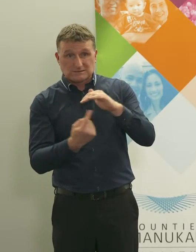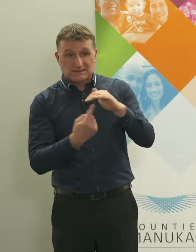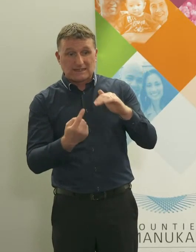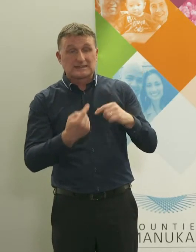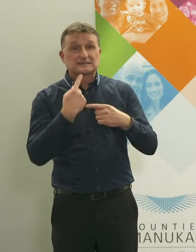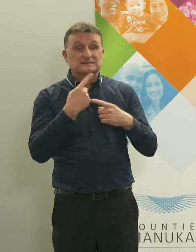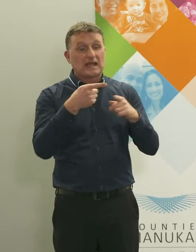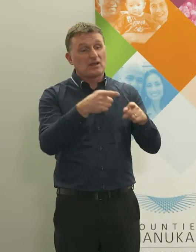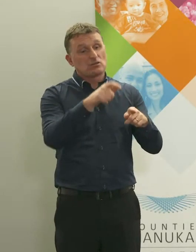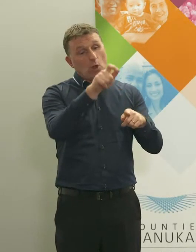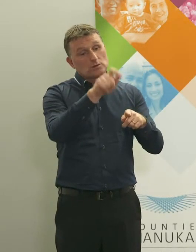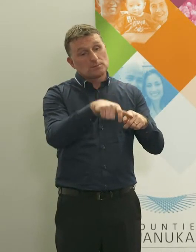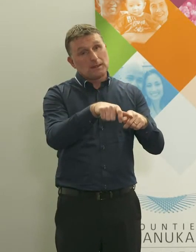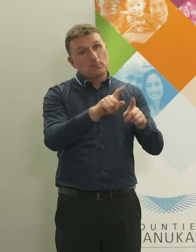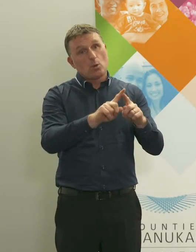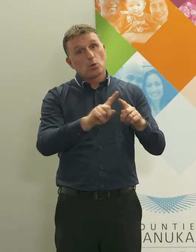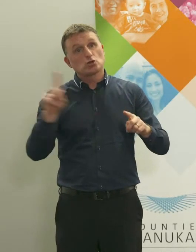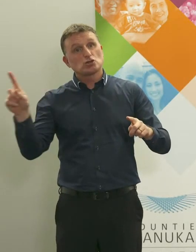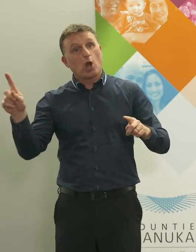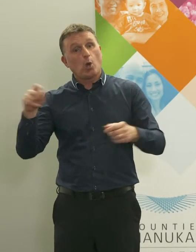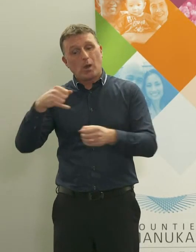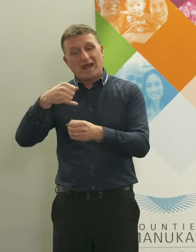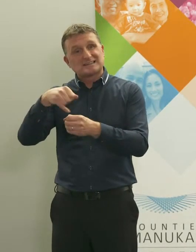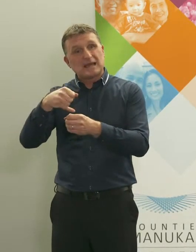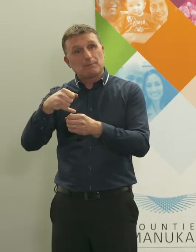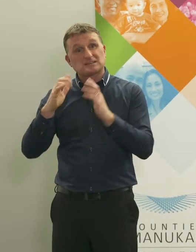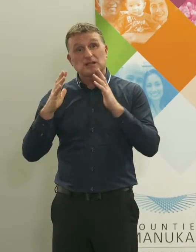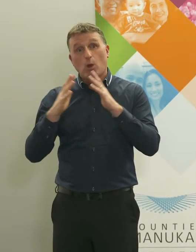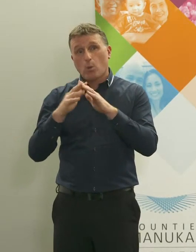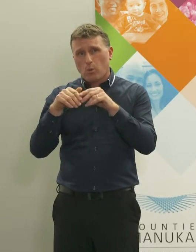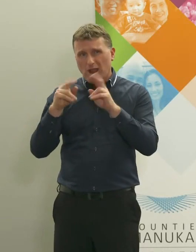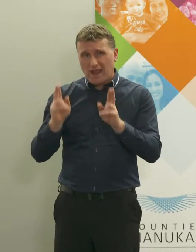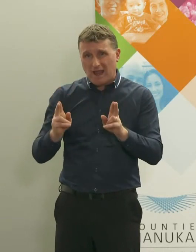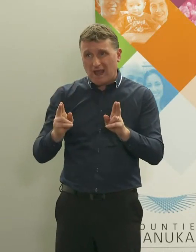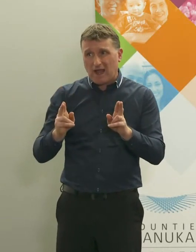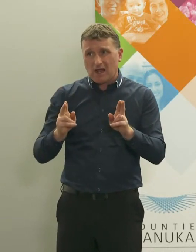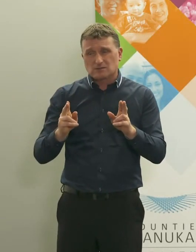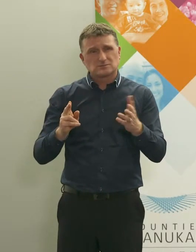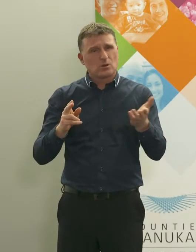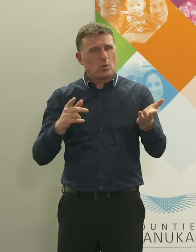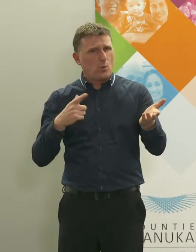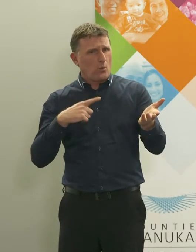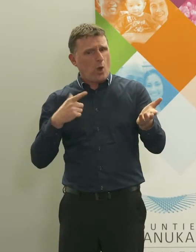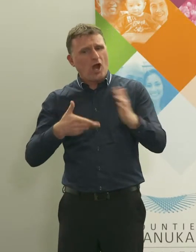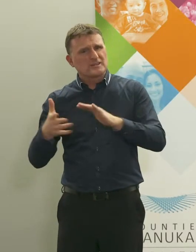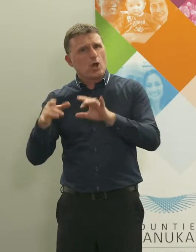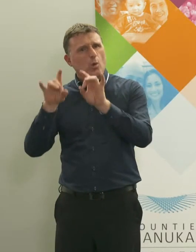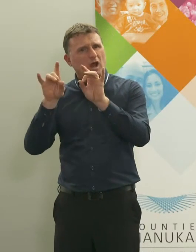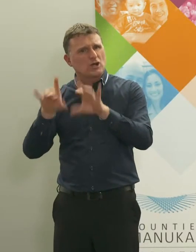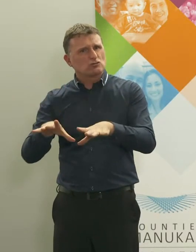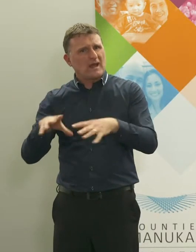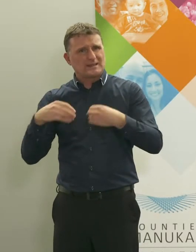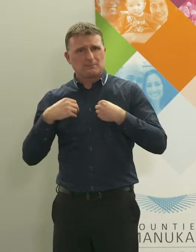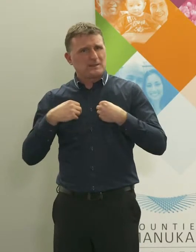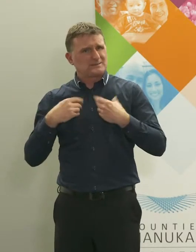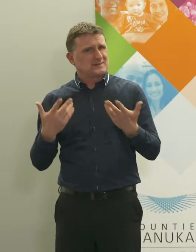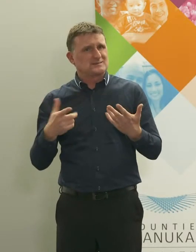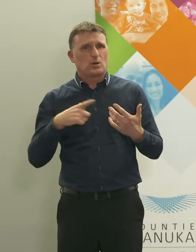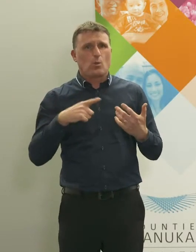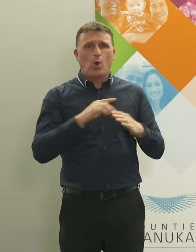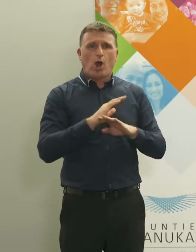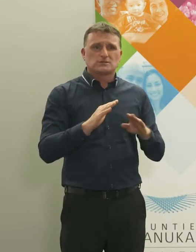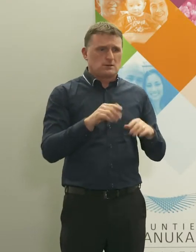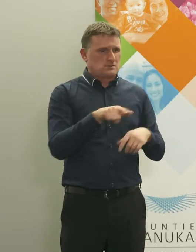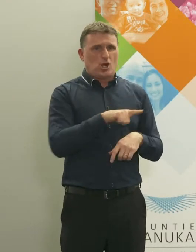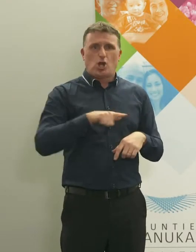chemist warehouse. Just wondering why it's being recommended to go to an Australian-owned chain rather than the local pharmacy. Look, that's news to